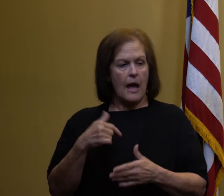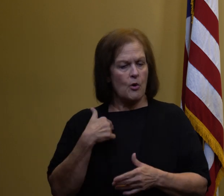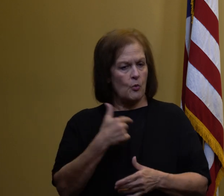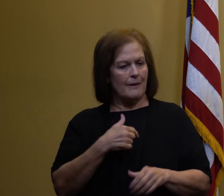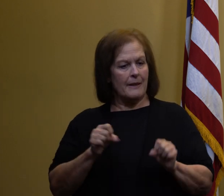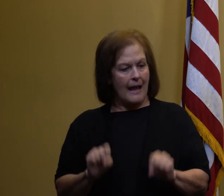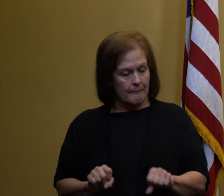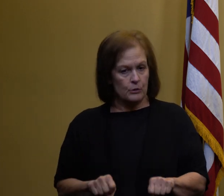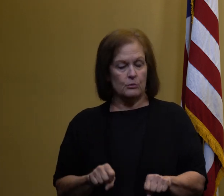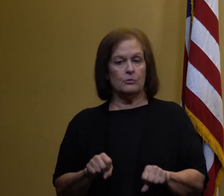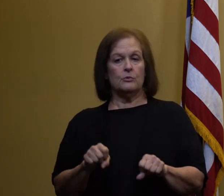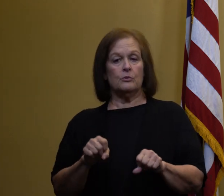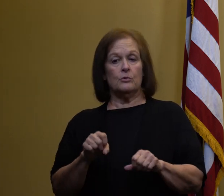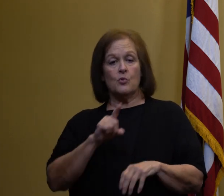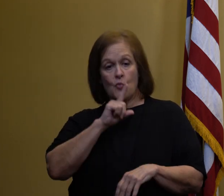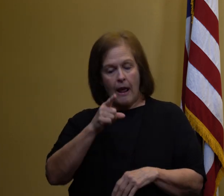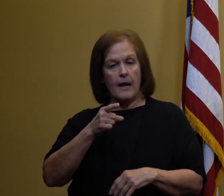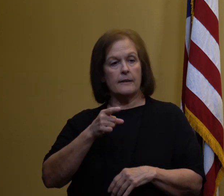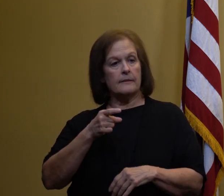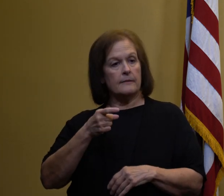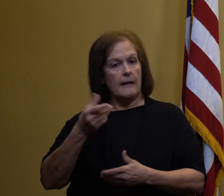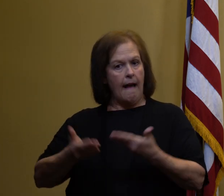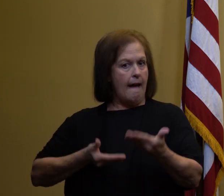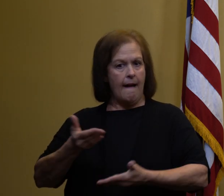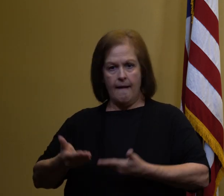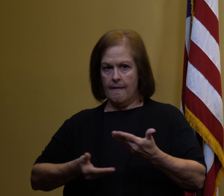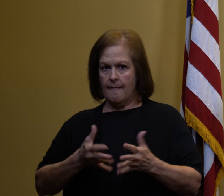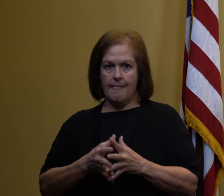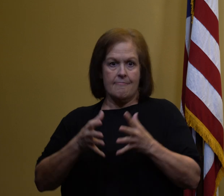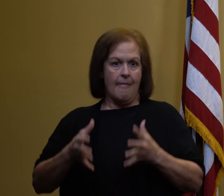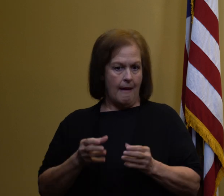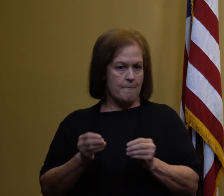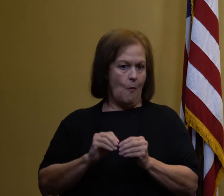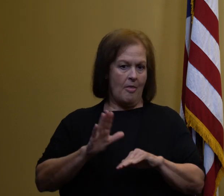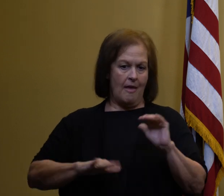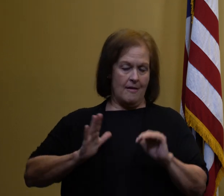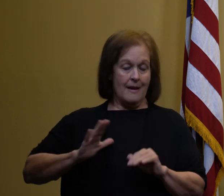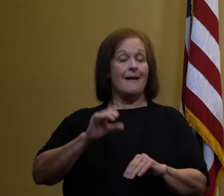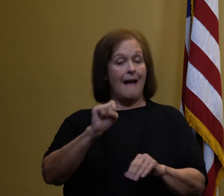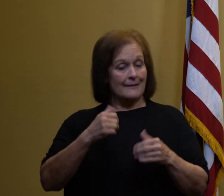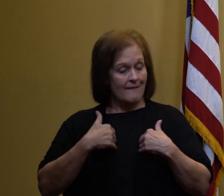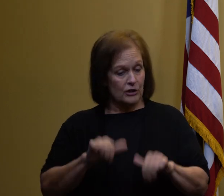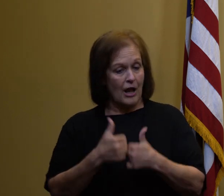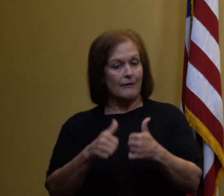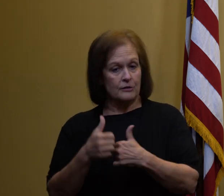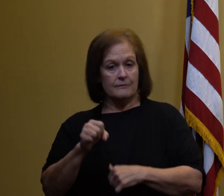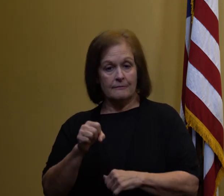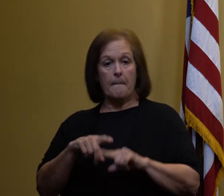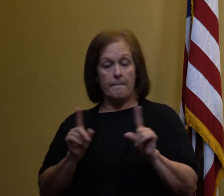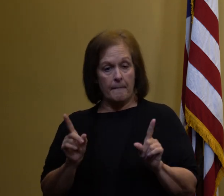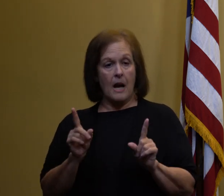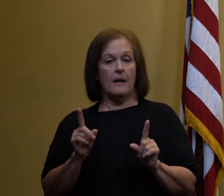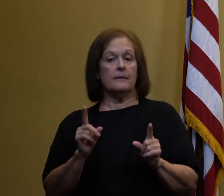been able to really hire more than we've ever done before. That's come with challenges, of course, but